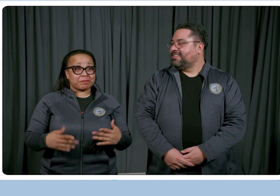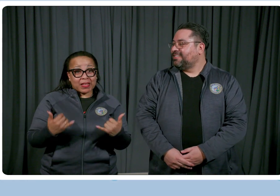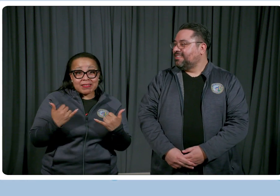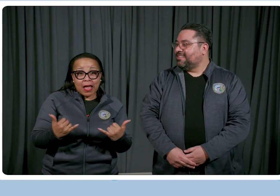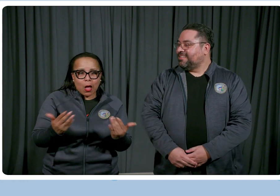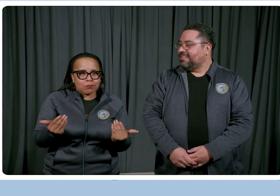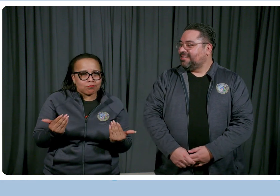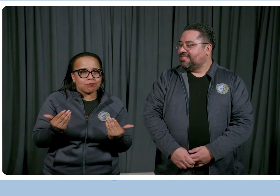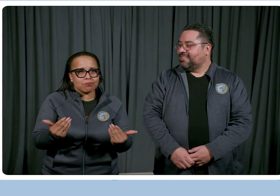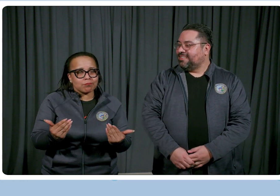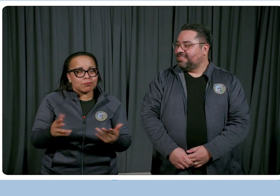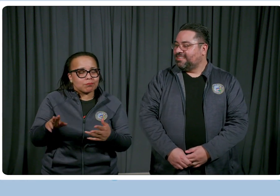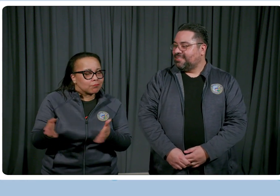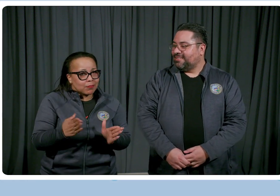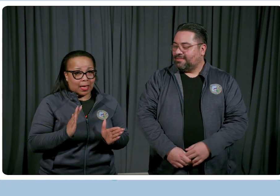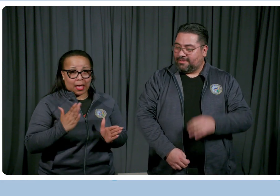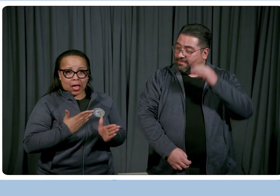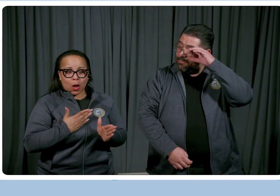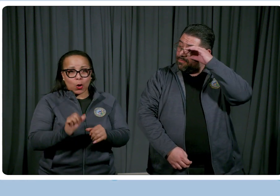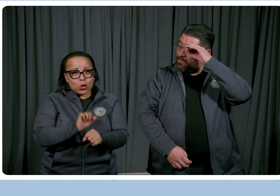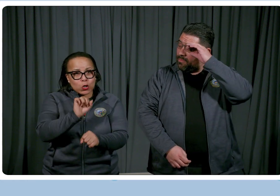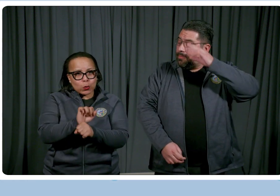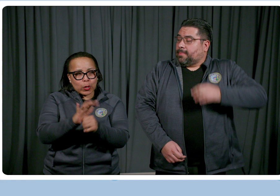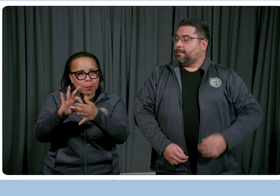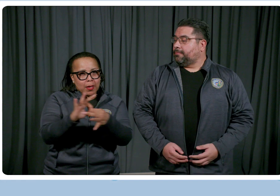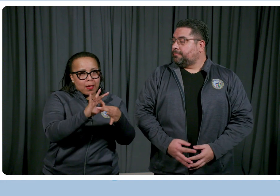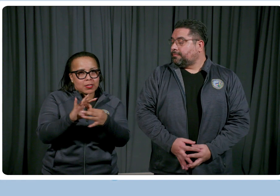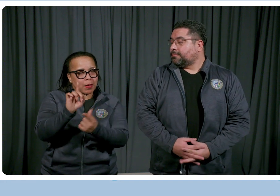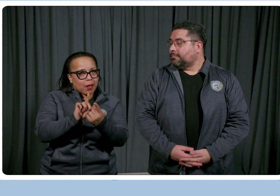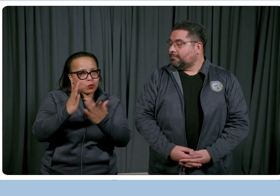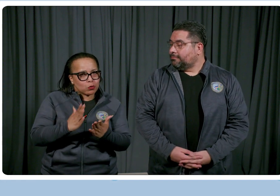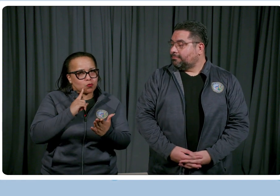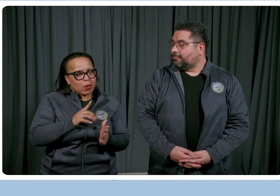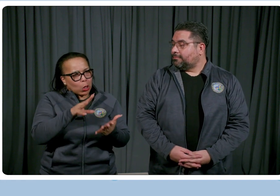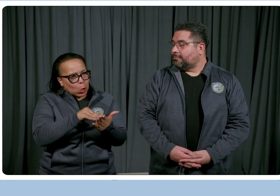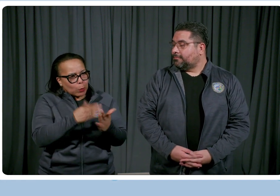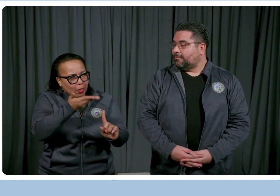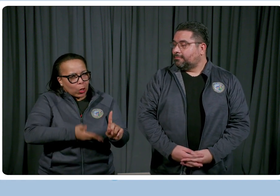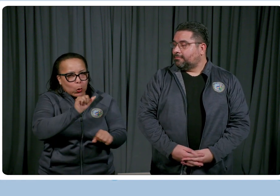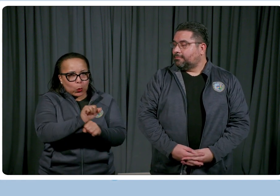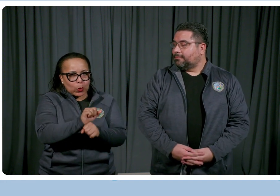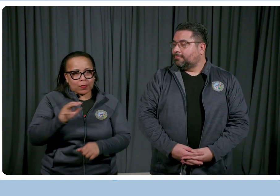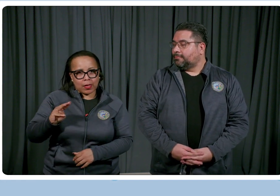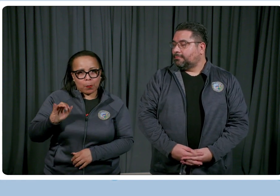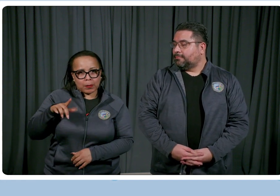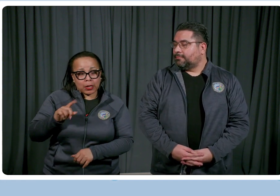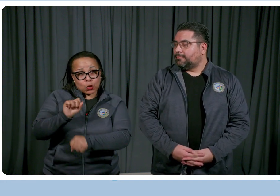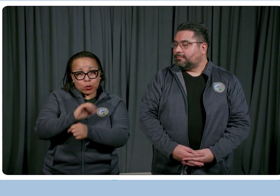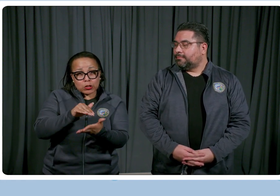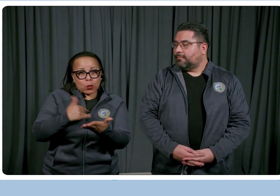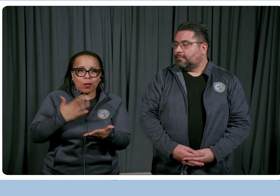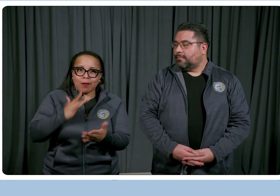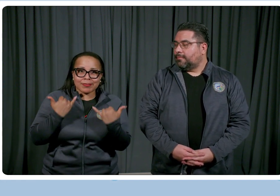All right, so now we're going to transition over to our career placement counselors to learn a little bit more about their work at the MOPD